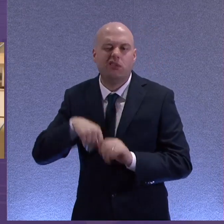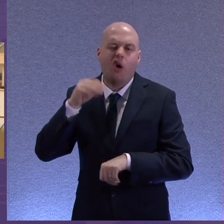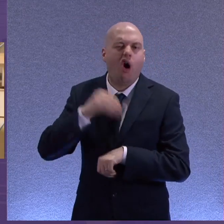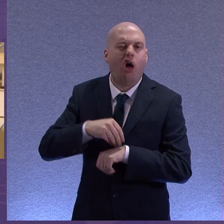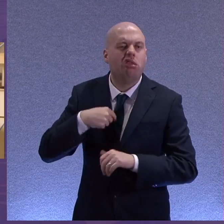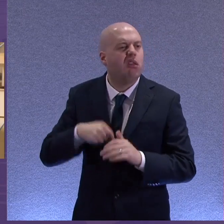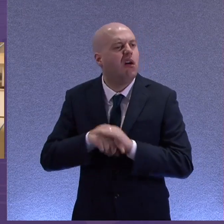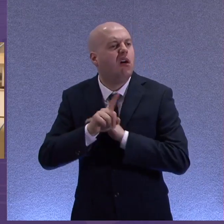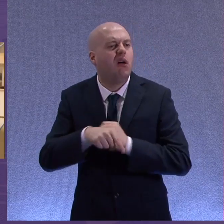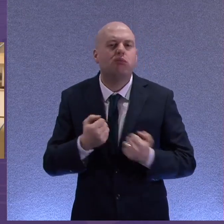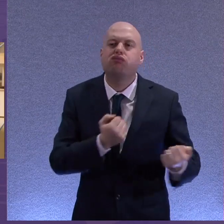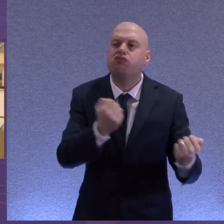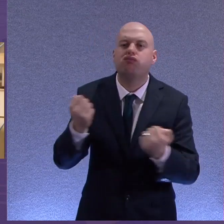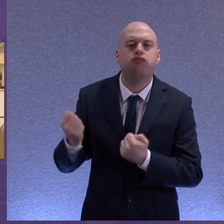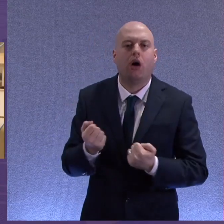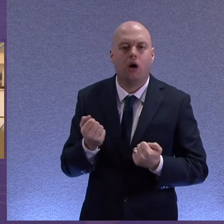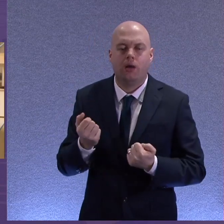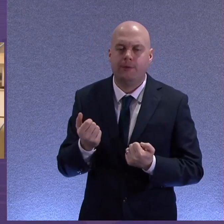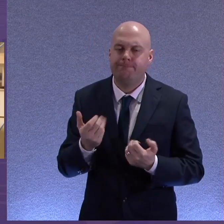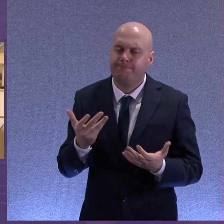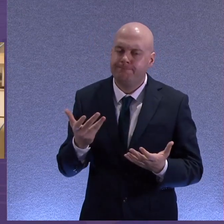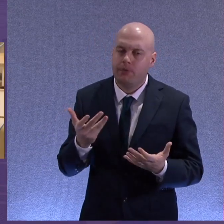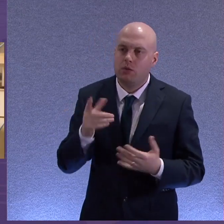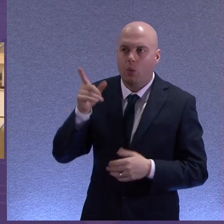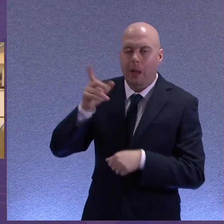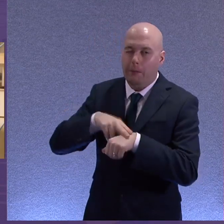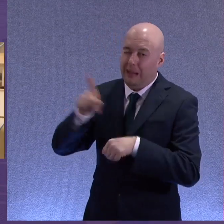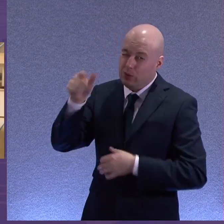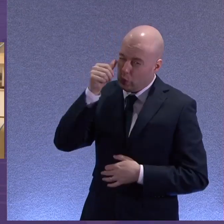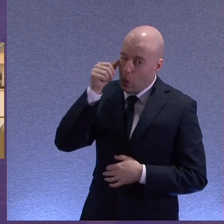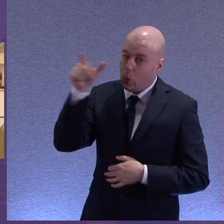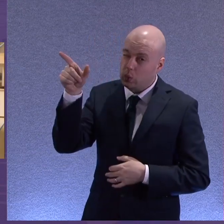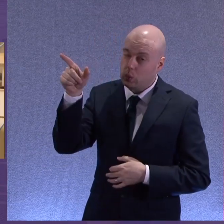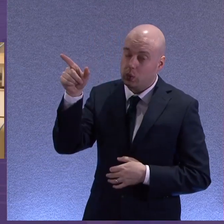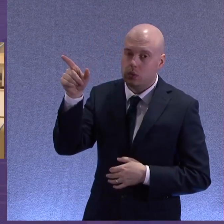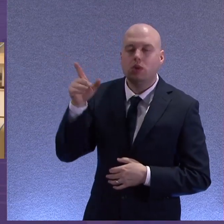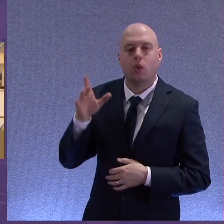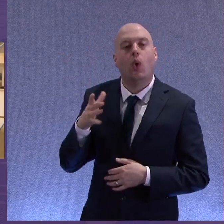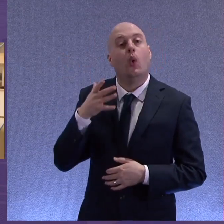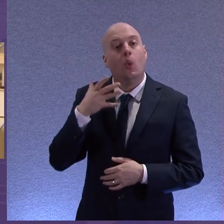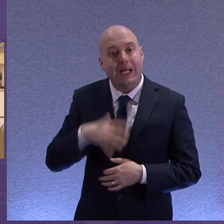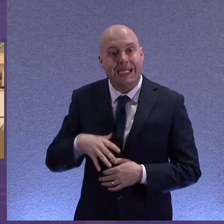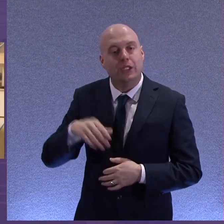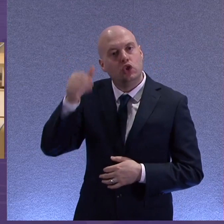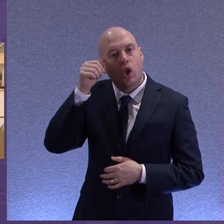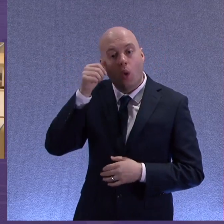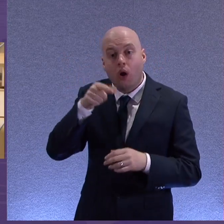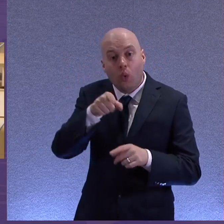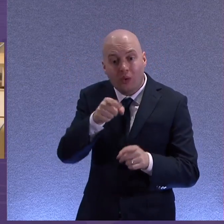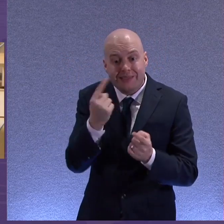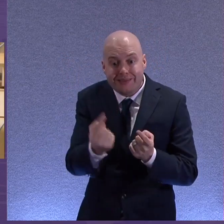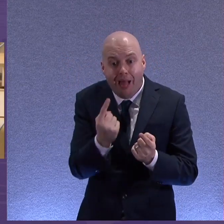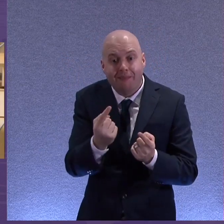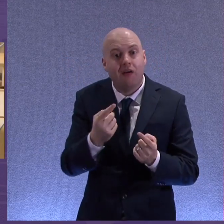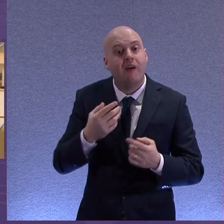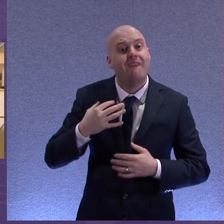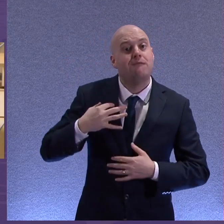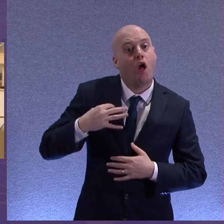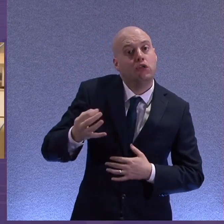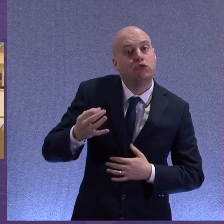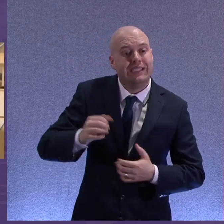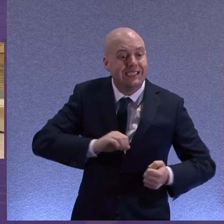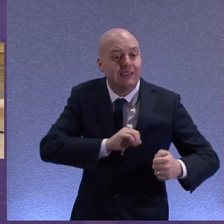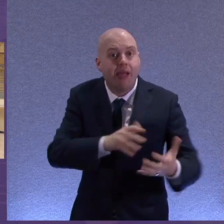for others. And I know the Chief Constable and the police are very mindful of the need to allow that voluntary caring effort to continue, because we all need it